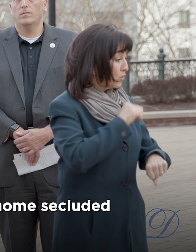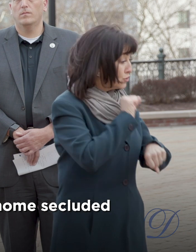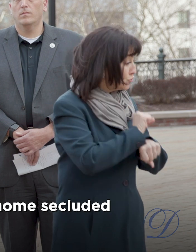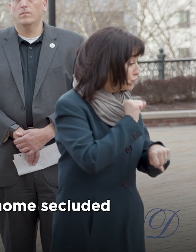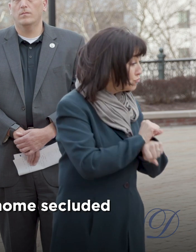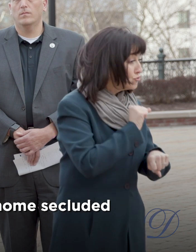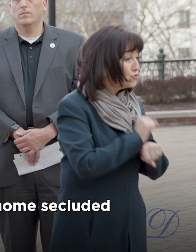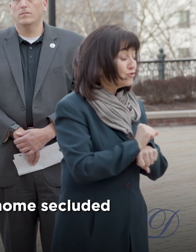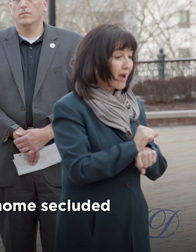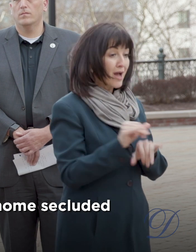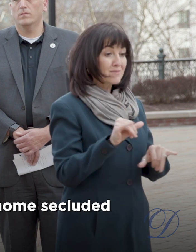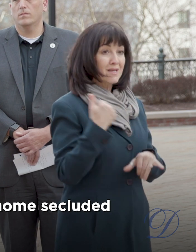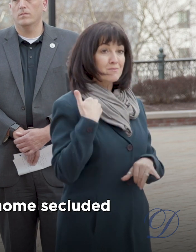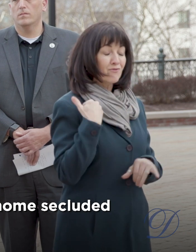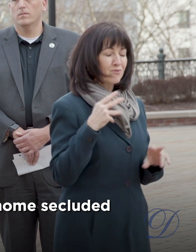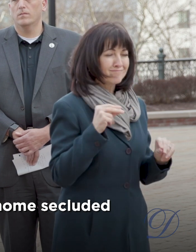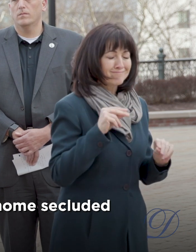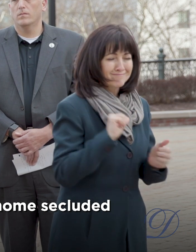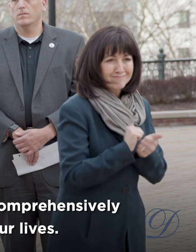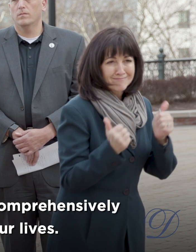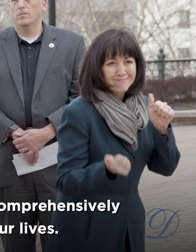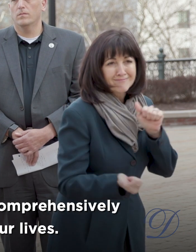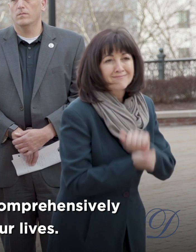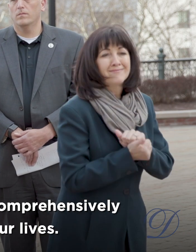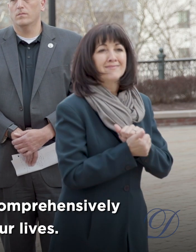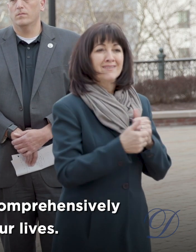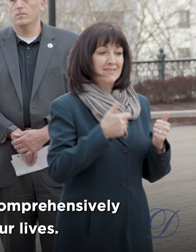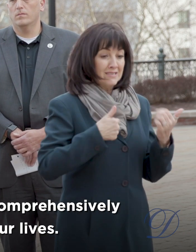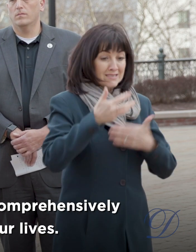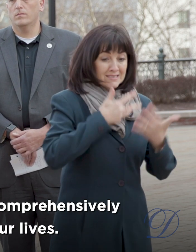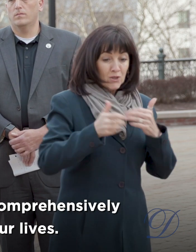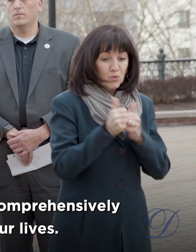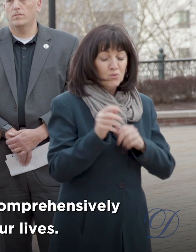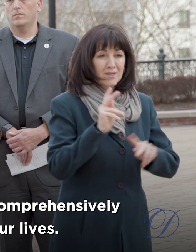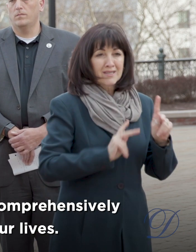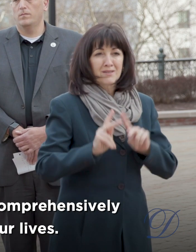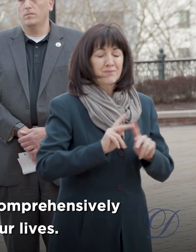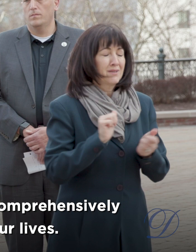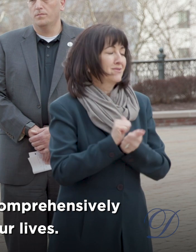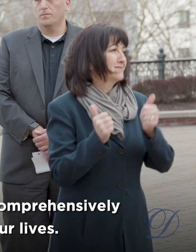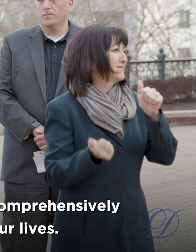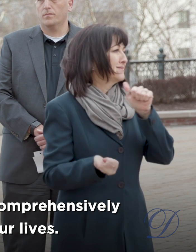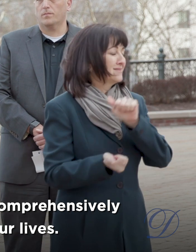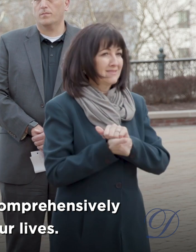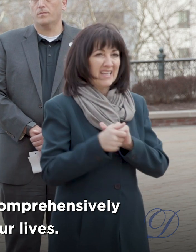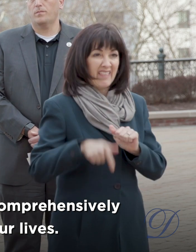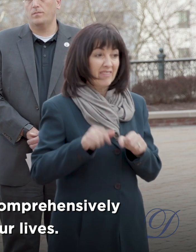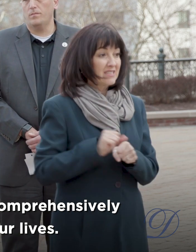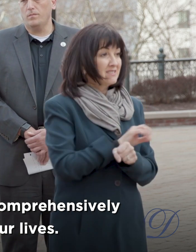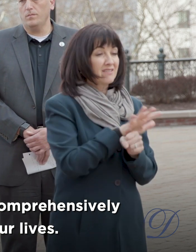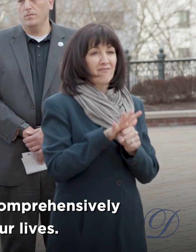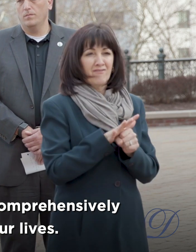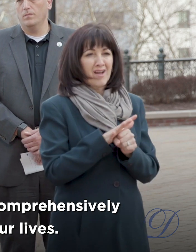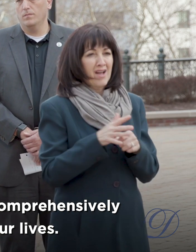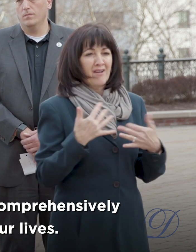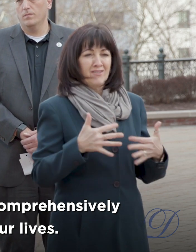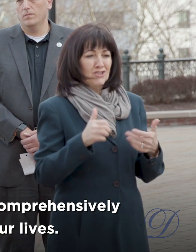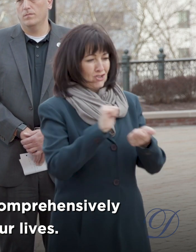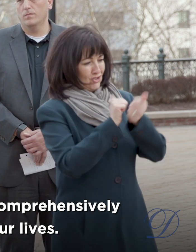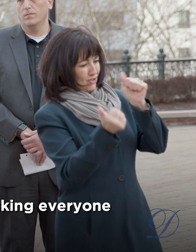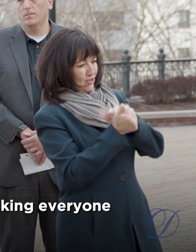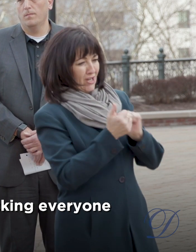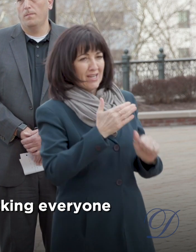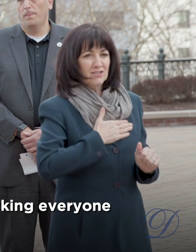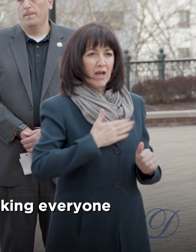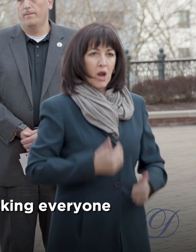spend in our homes, secluded from others. This coronavirus has quickly and comprehensively changed the way we live our